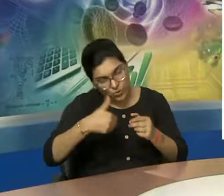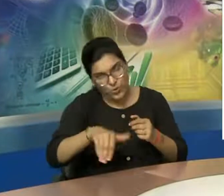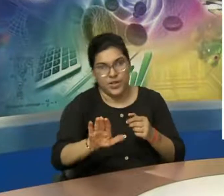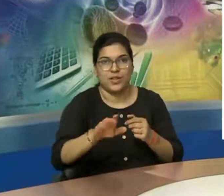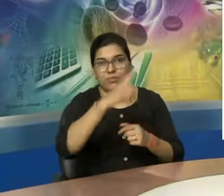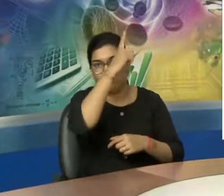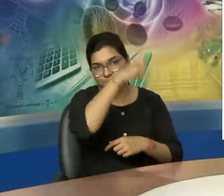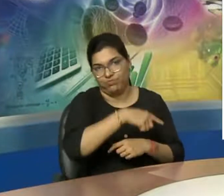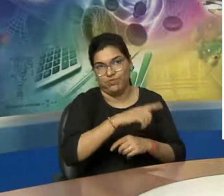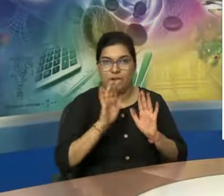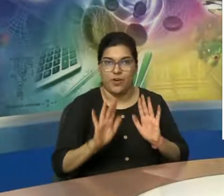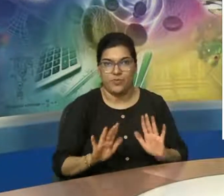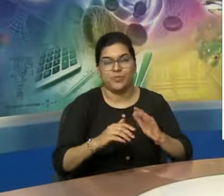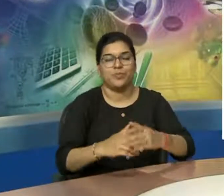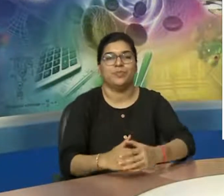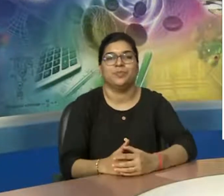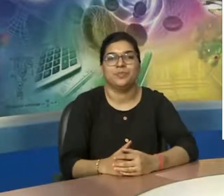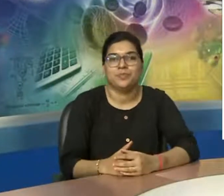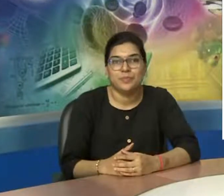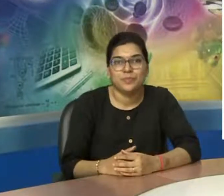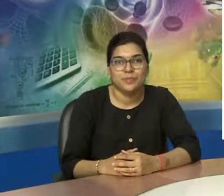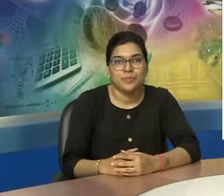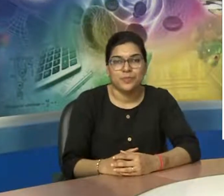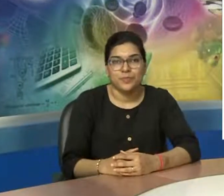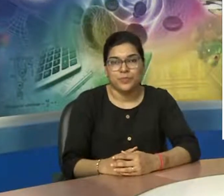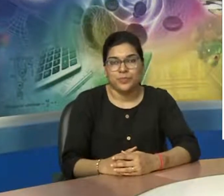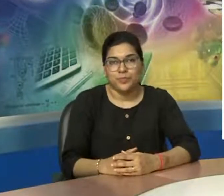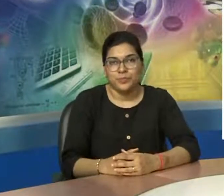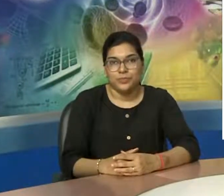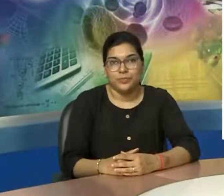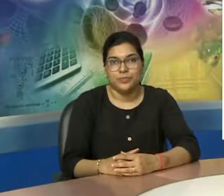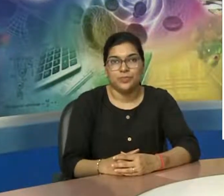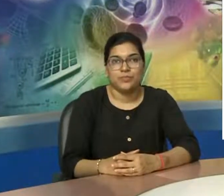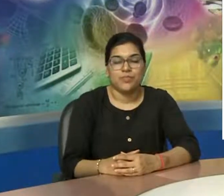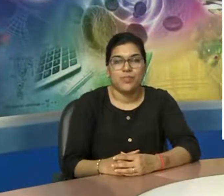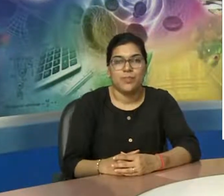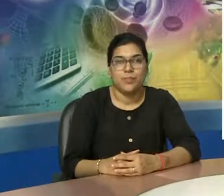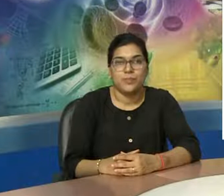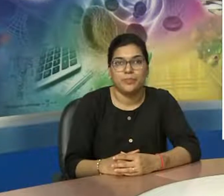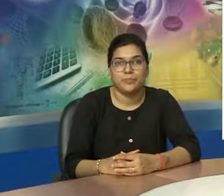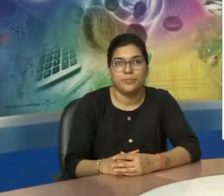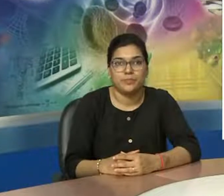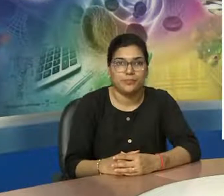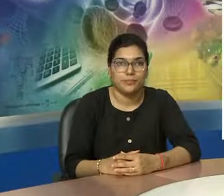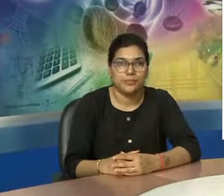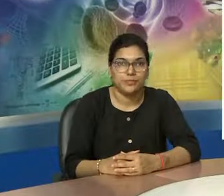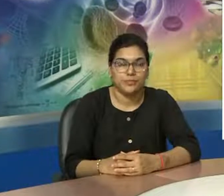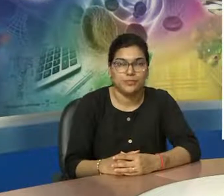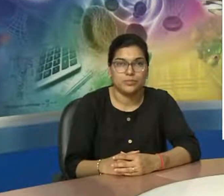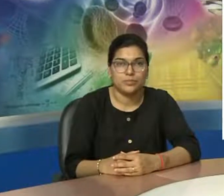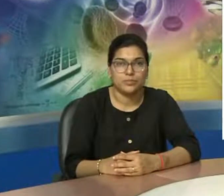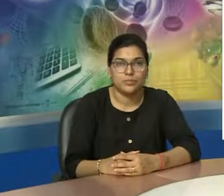of species. So we will cover all these objectives in this lesson.